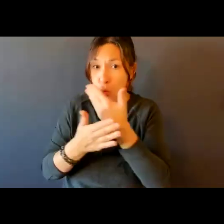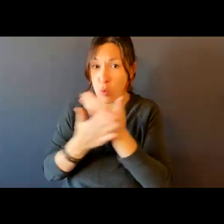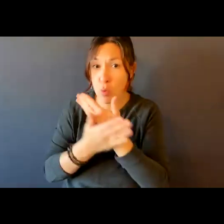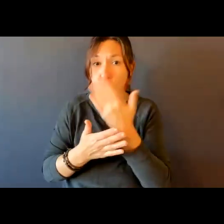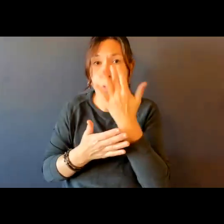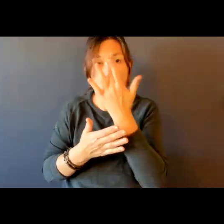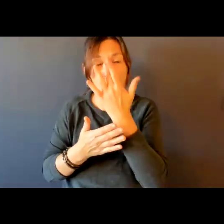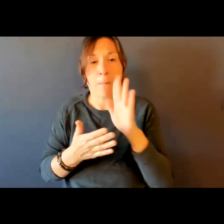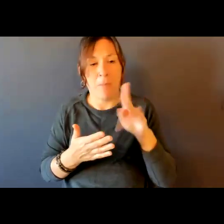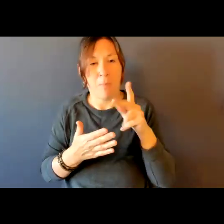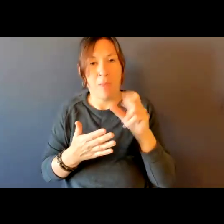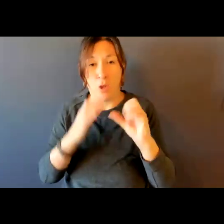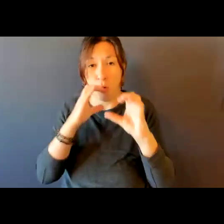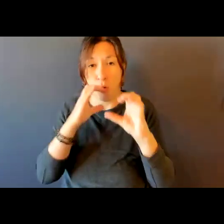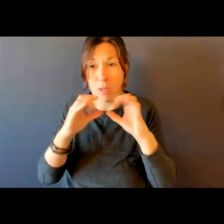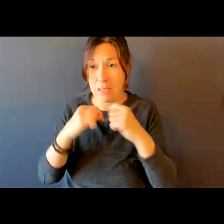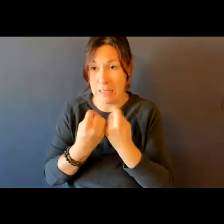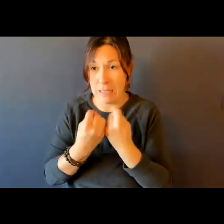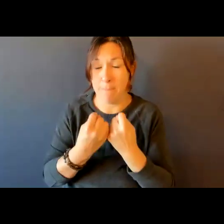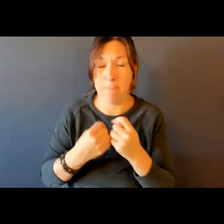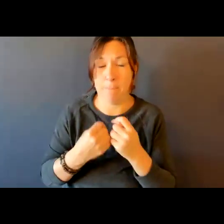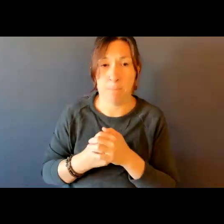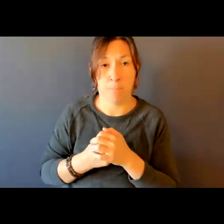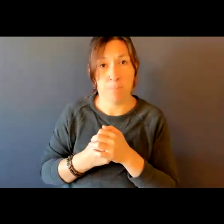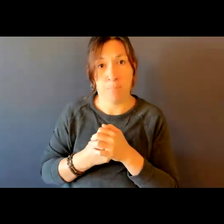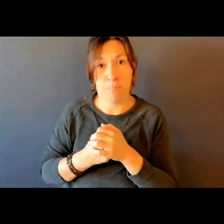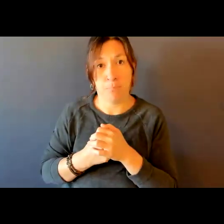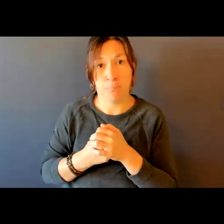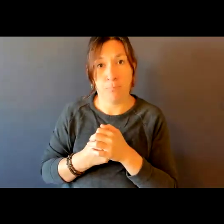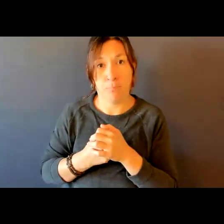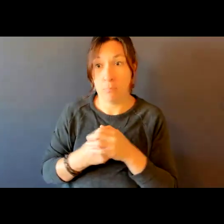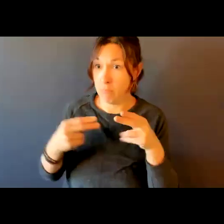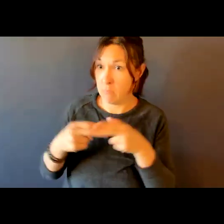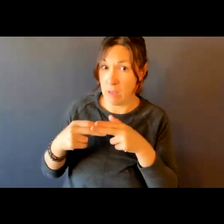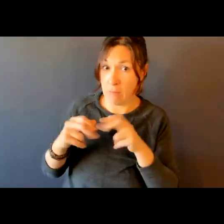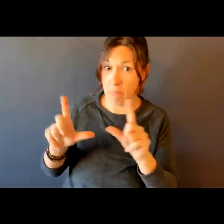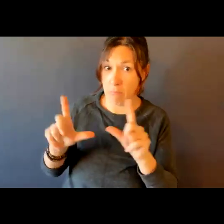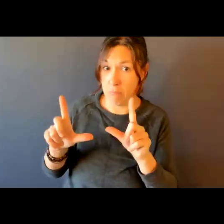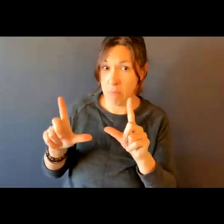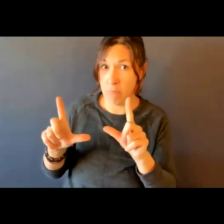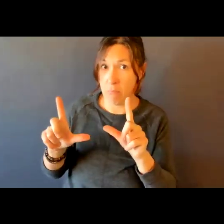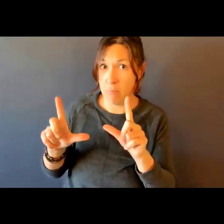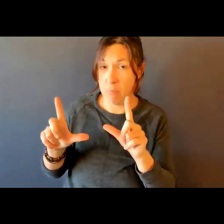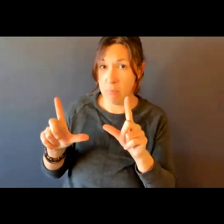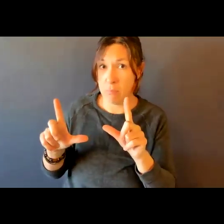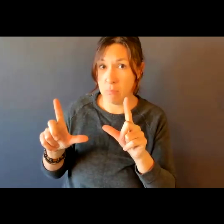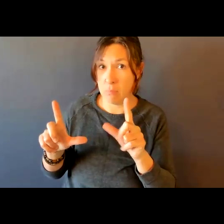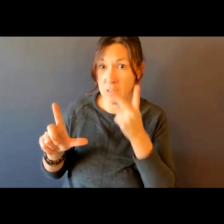BPS communications team. You can't see it. Is it not up? It's normally placed there. Yeah.